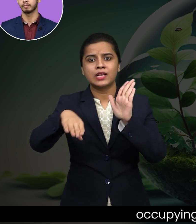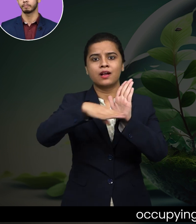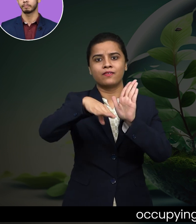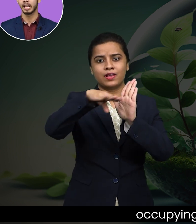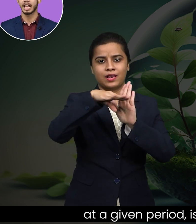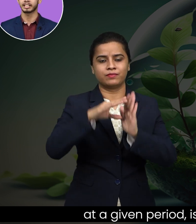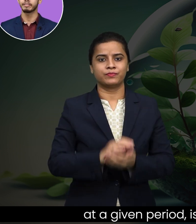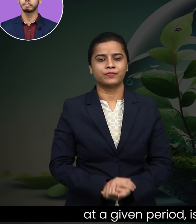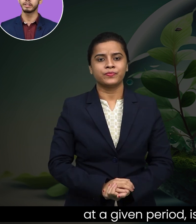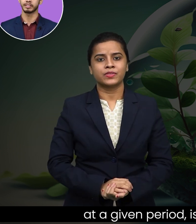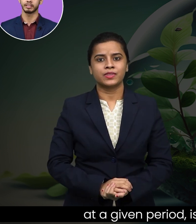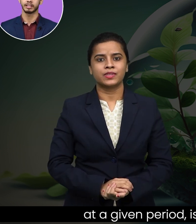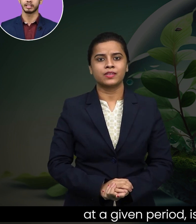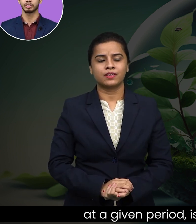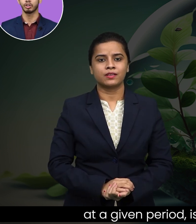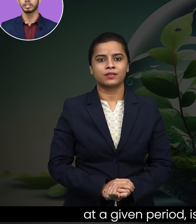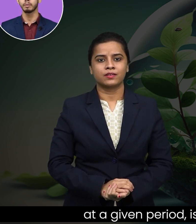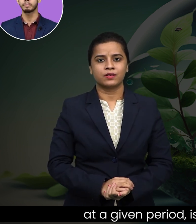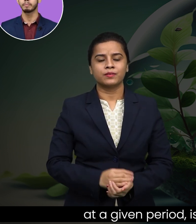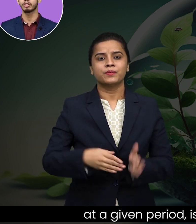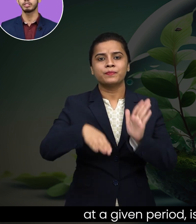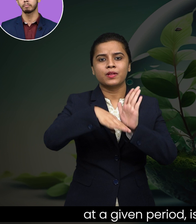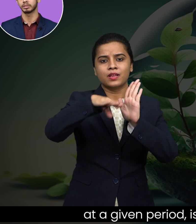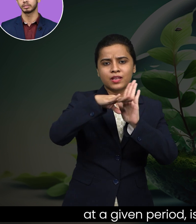level at a given period is called